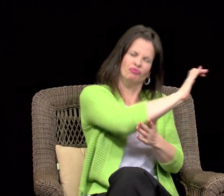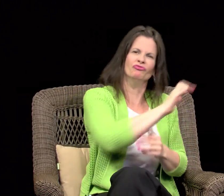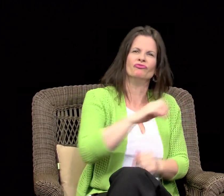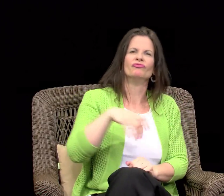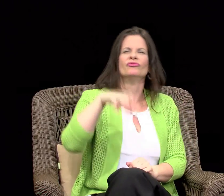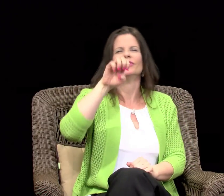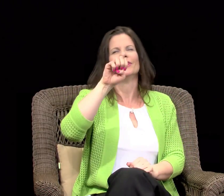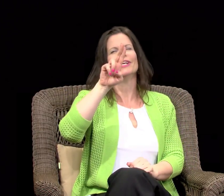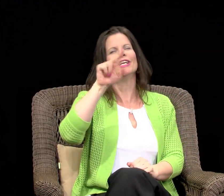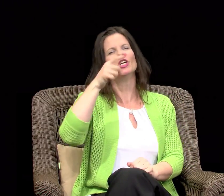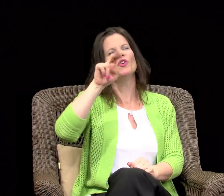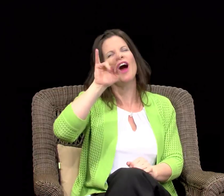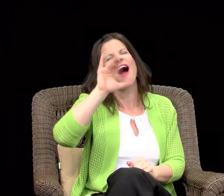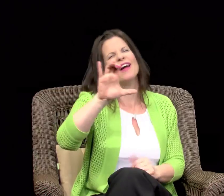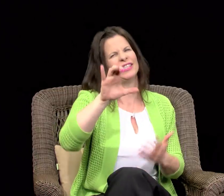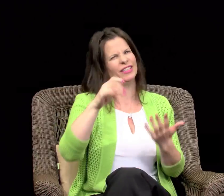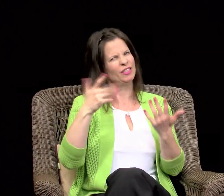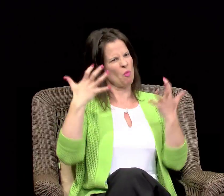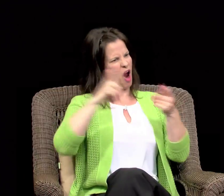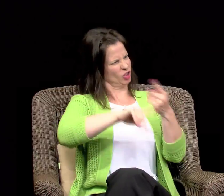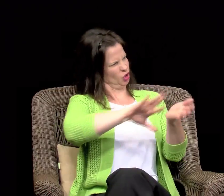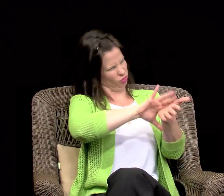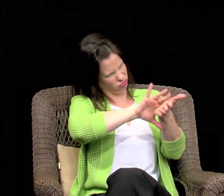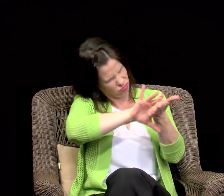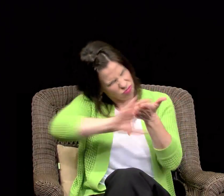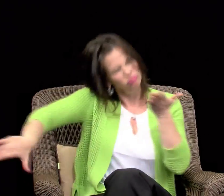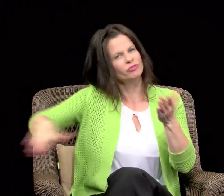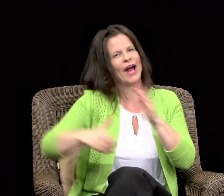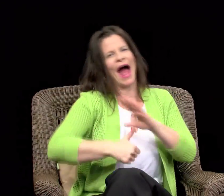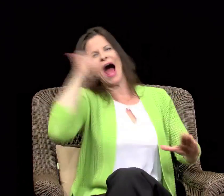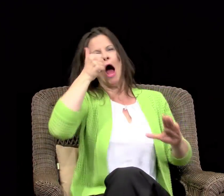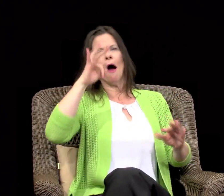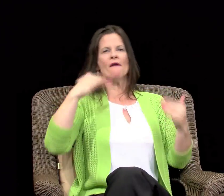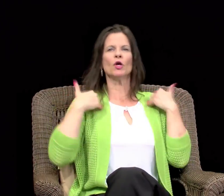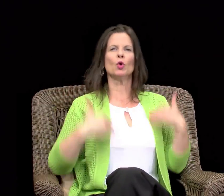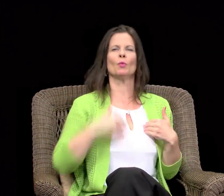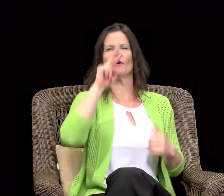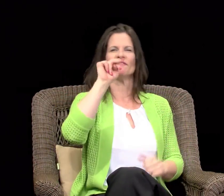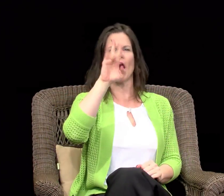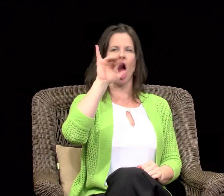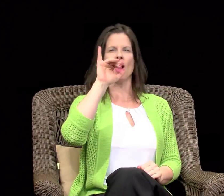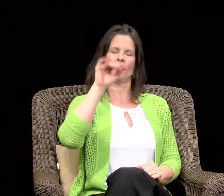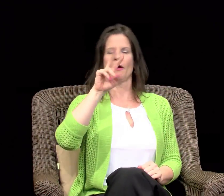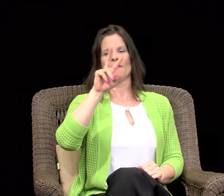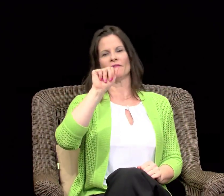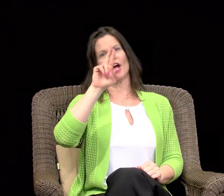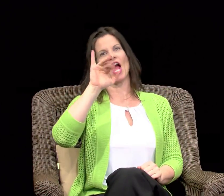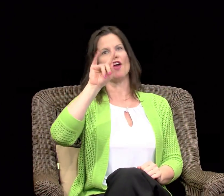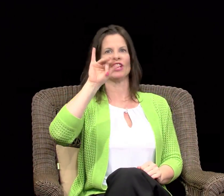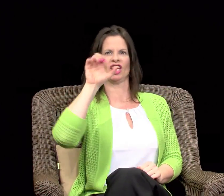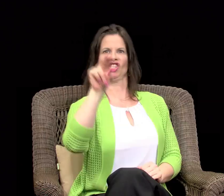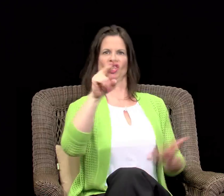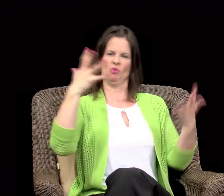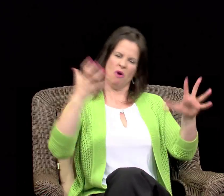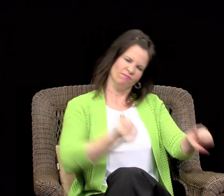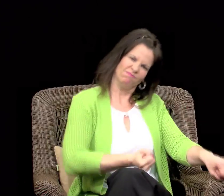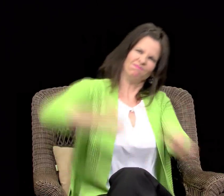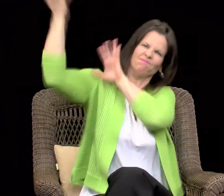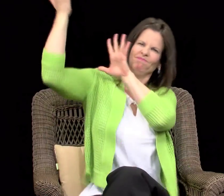really, the goal is almost like a eugenics, is to wipe it out. It's like a wipe